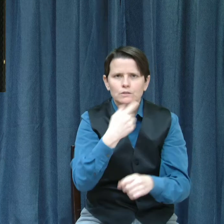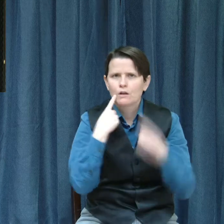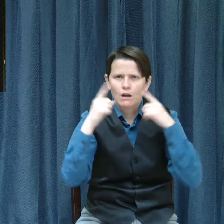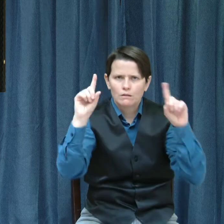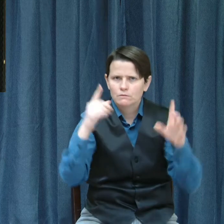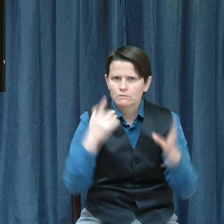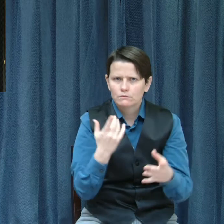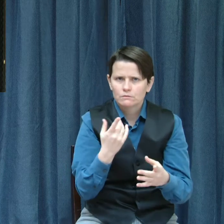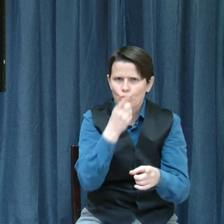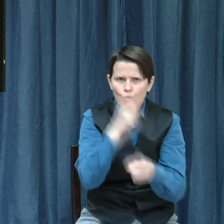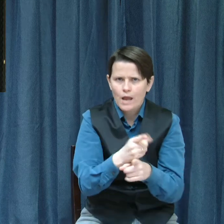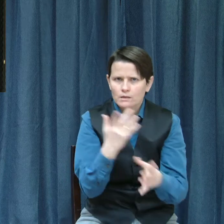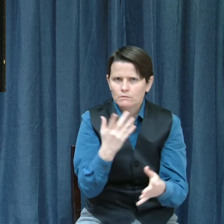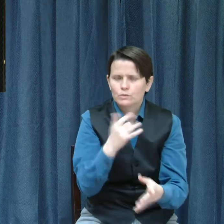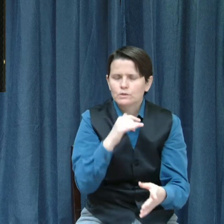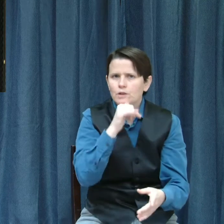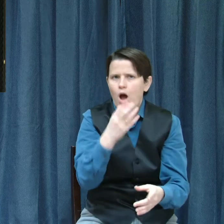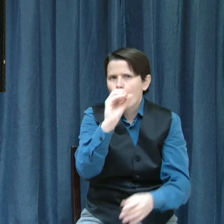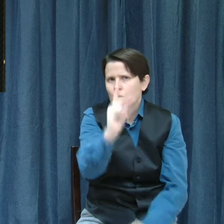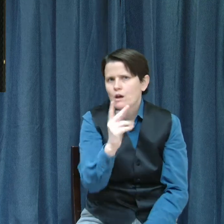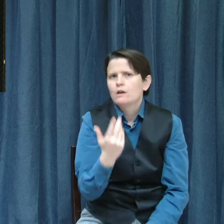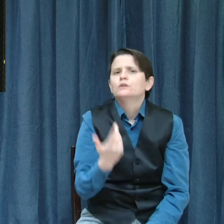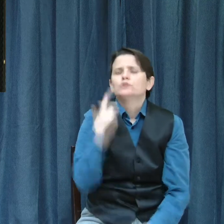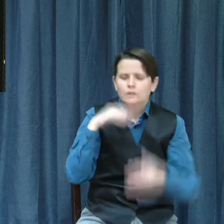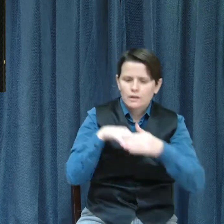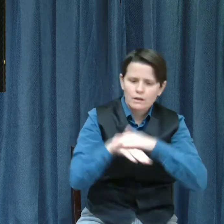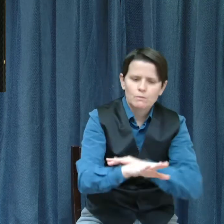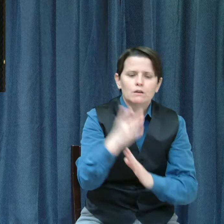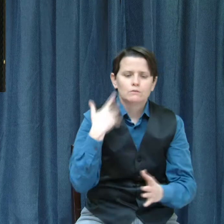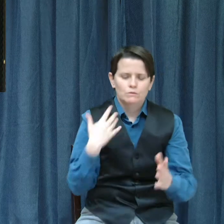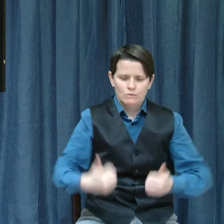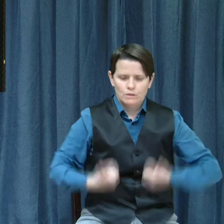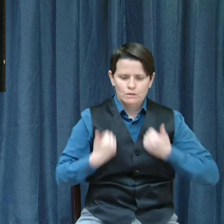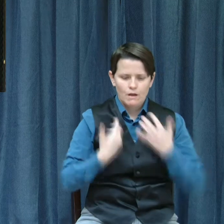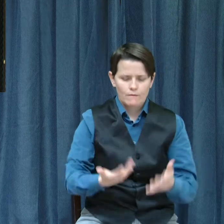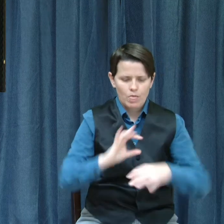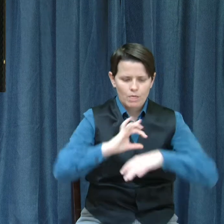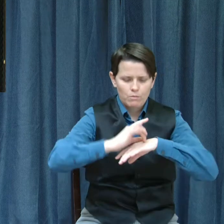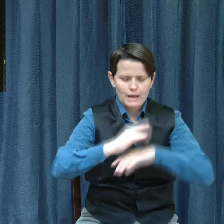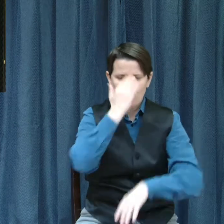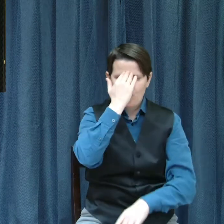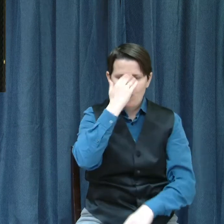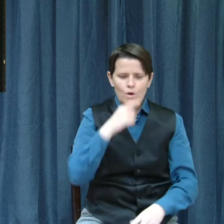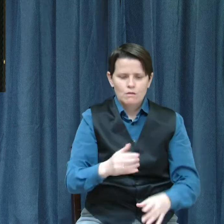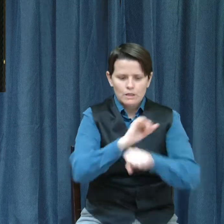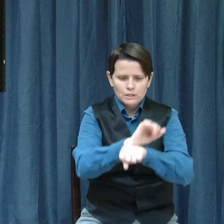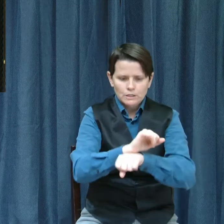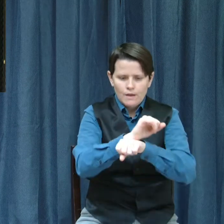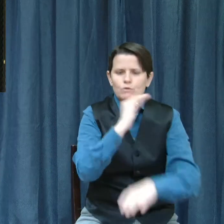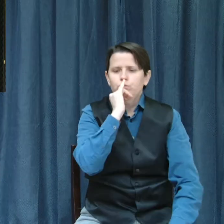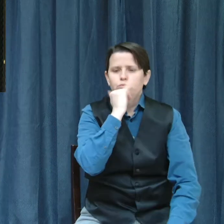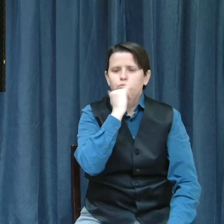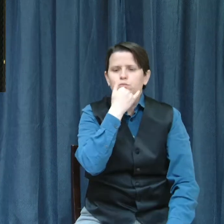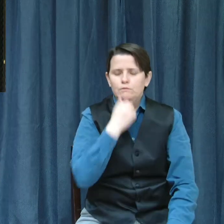She came into this life on the planet knowing this is wrong. And she stood up,